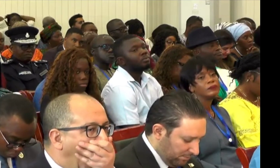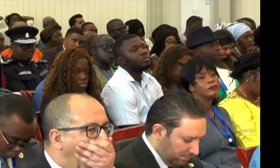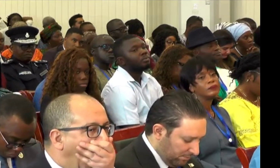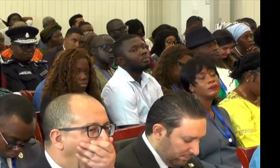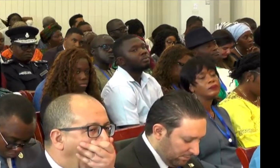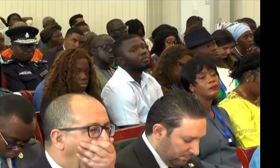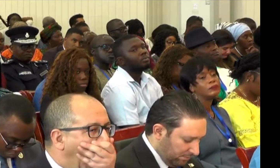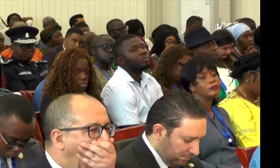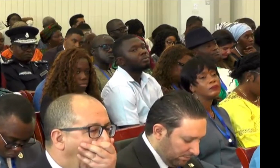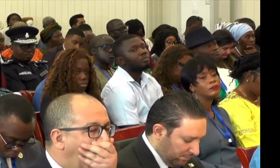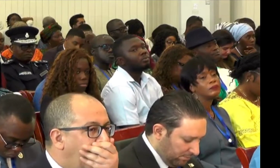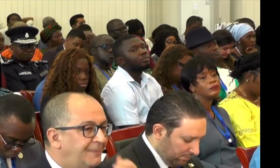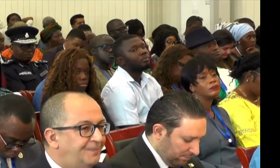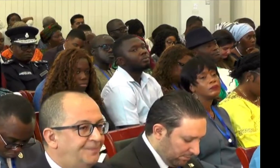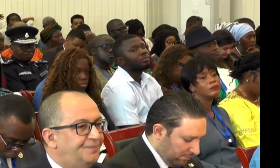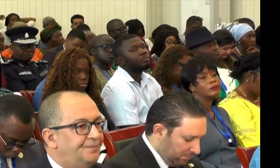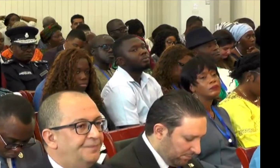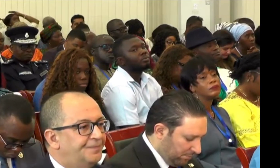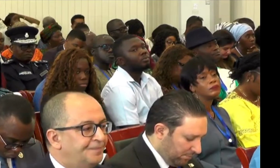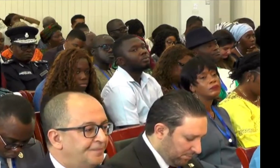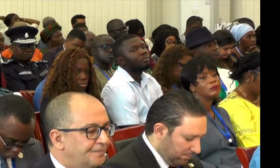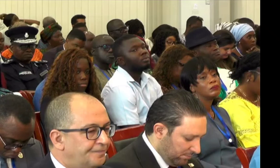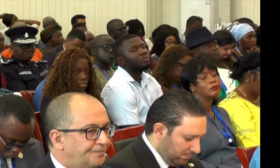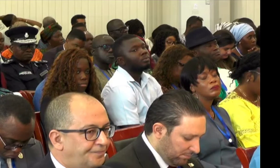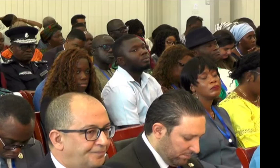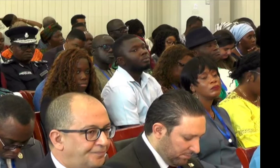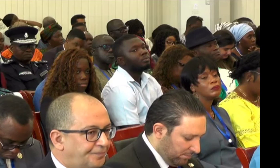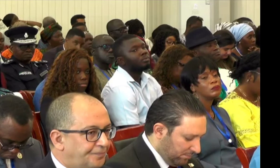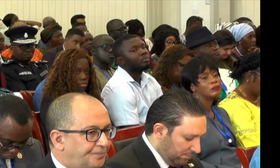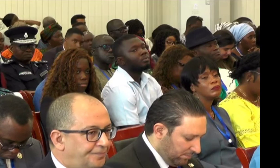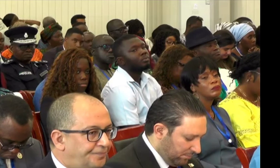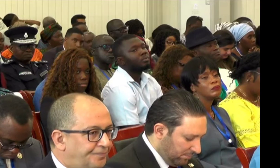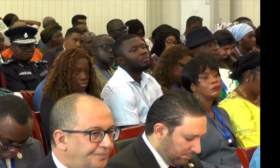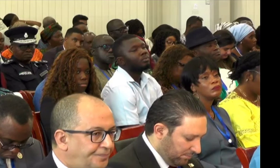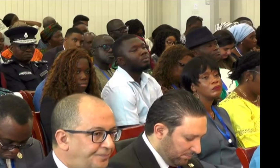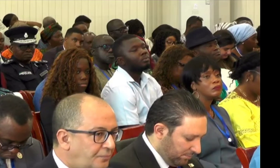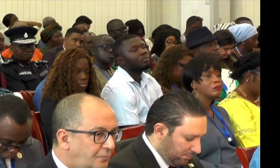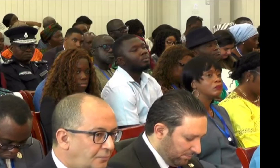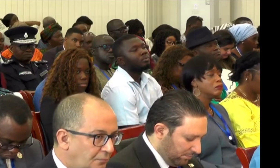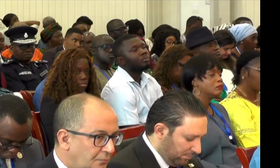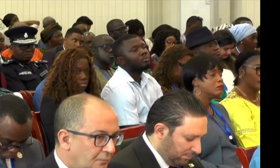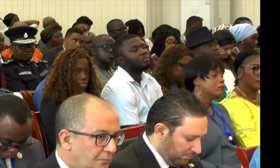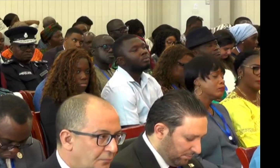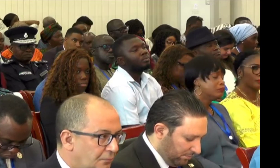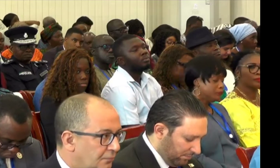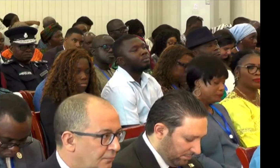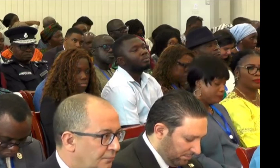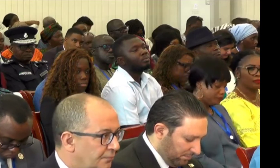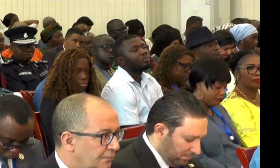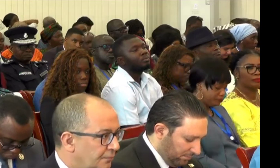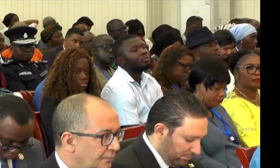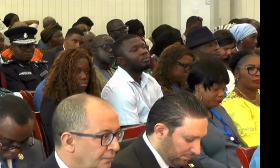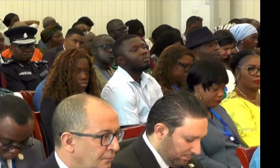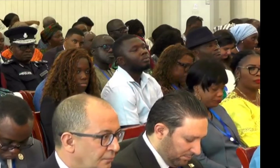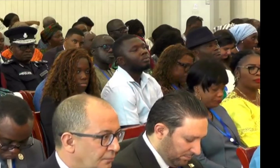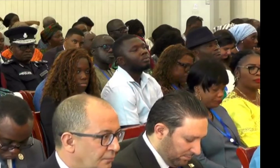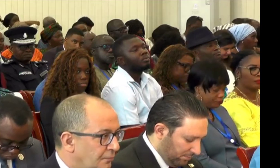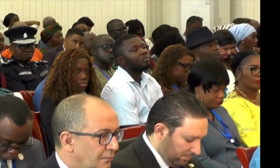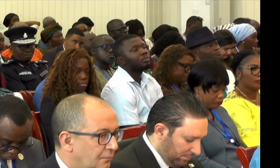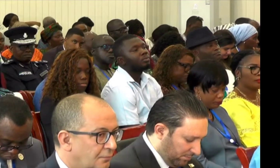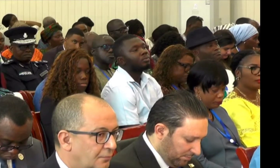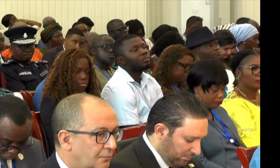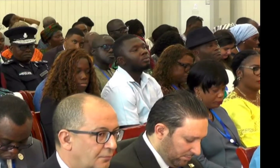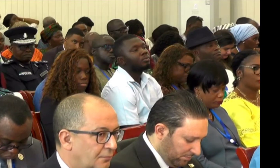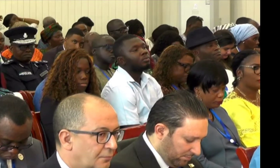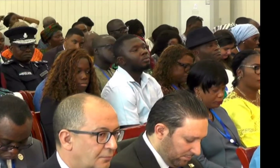General Assembly focusing on peace and security in Africa, and in